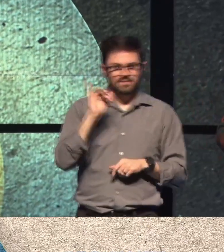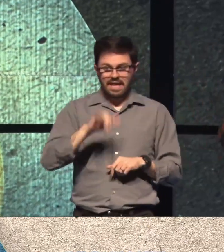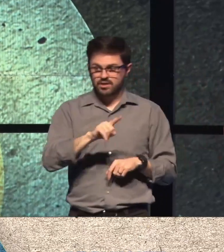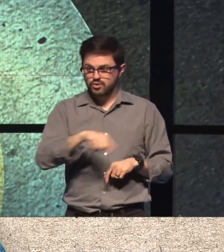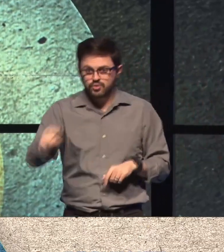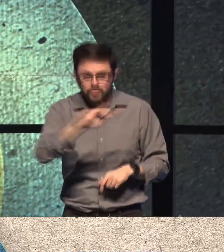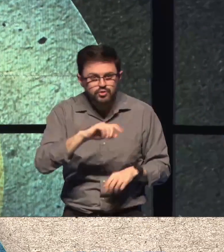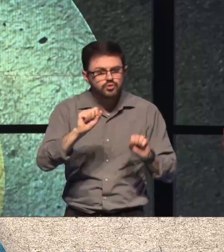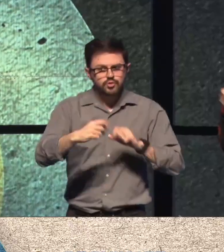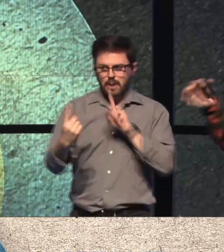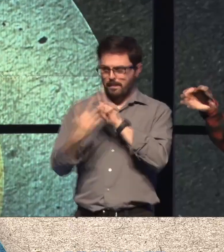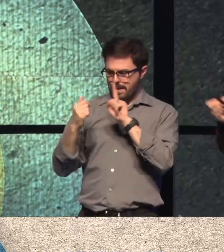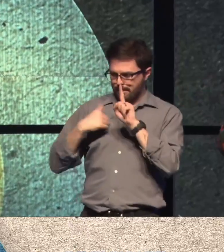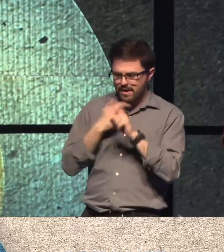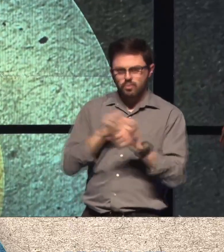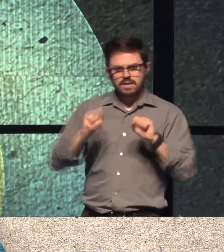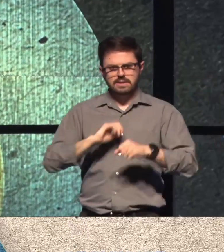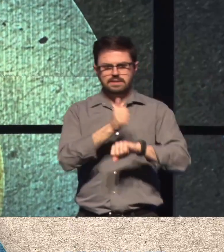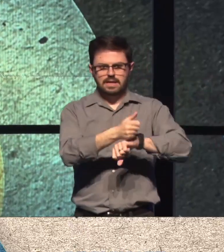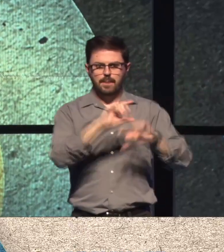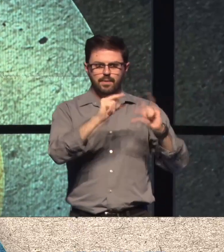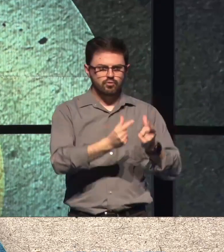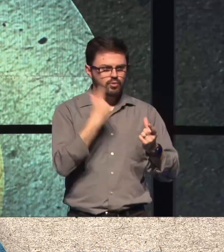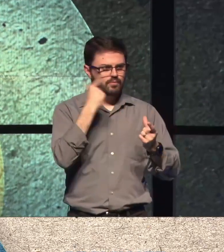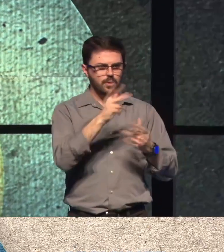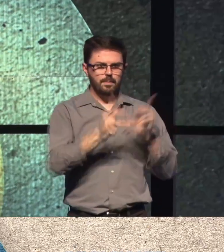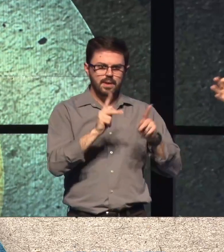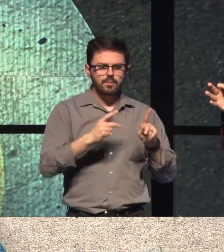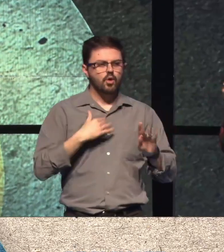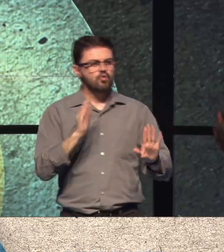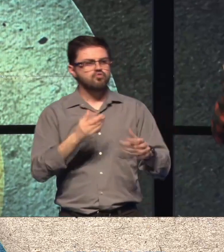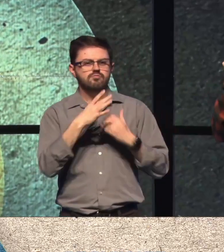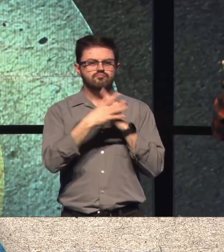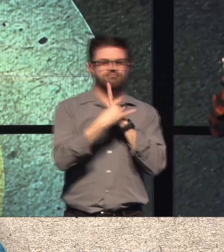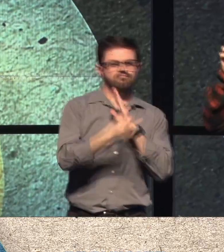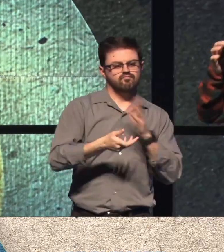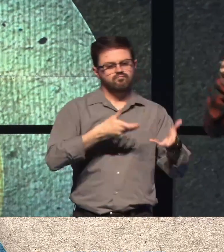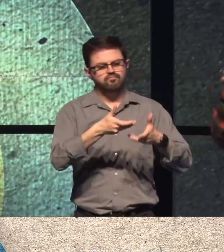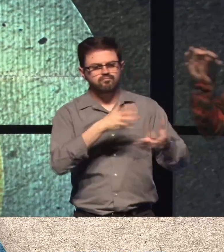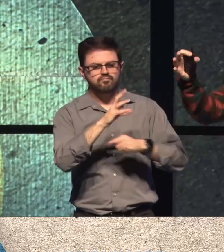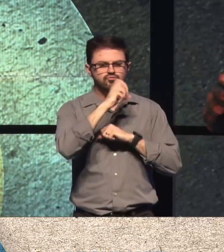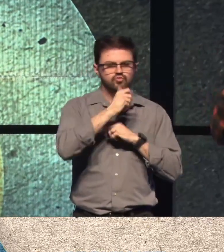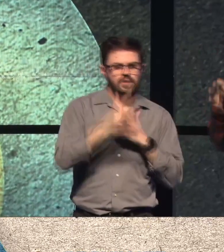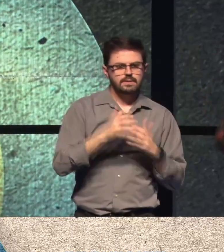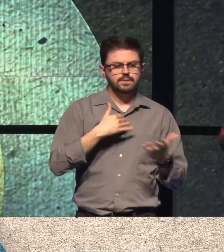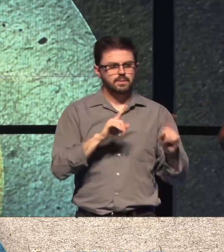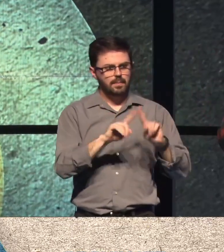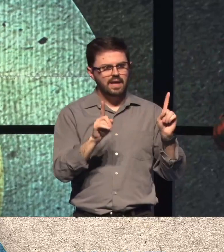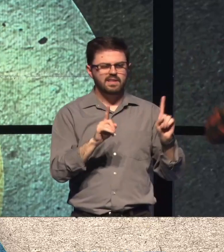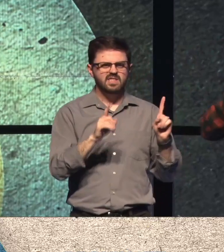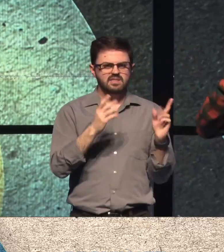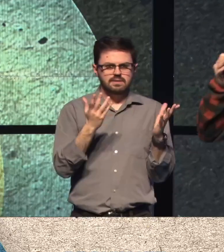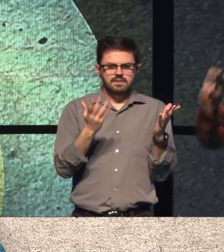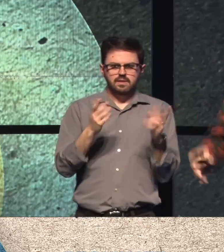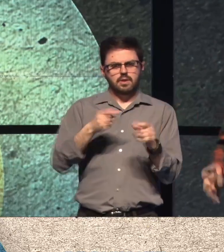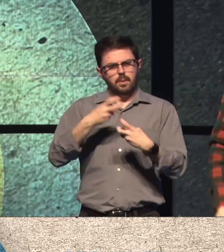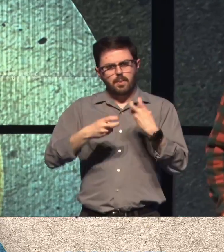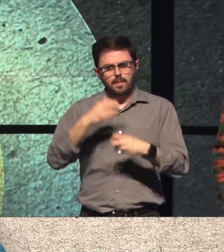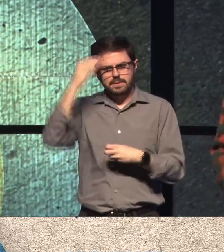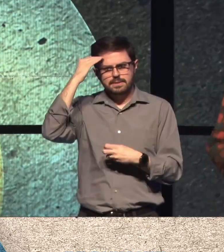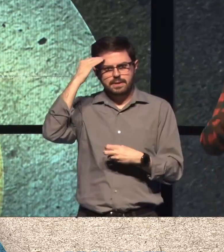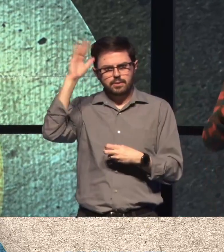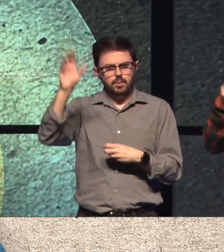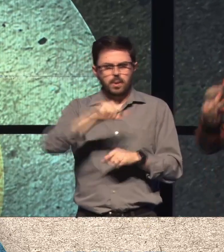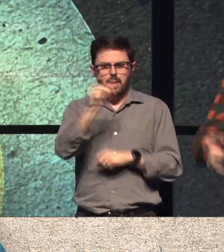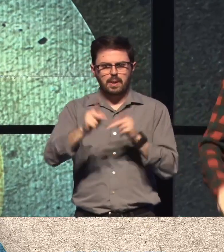people who are kind of wired for strangers, but they don't really know anybody and they don't know how to, and we'll help do that. But a real powerful